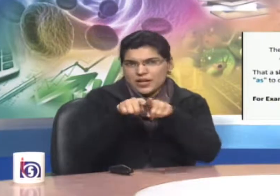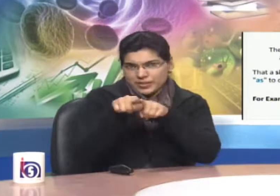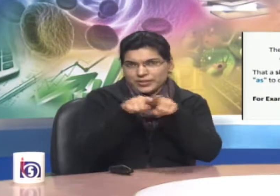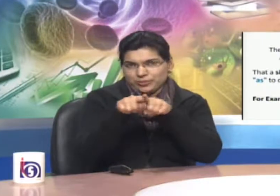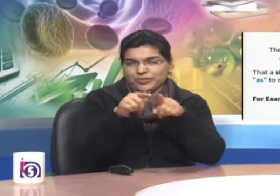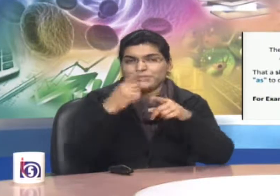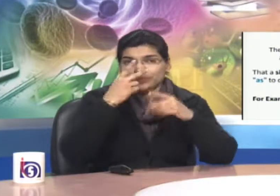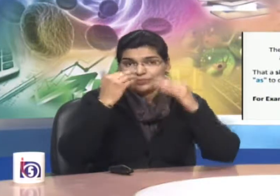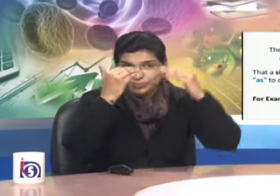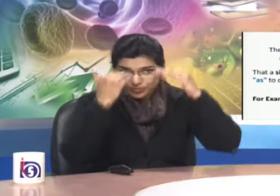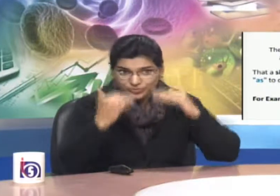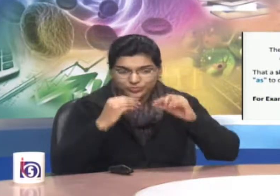For example,